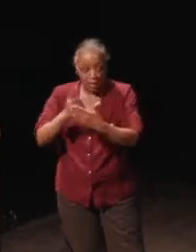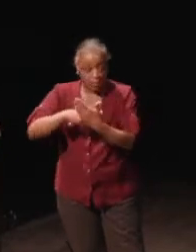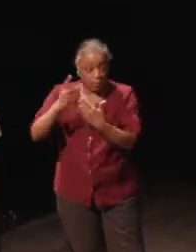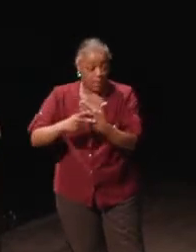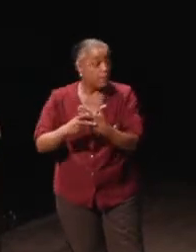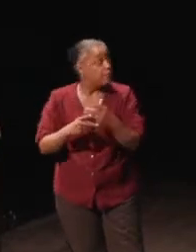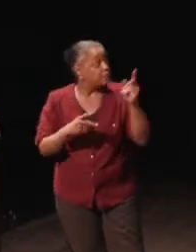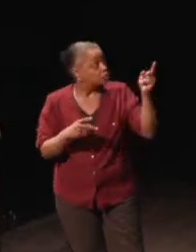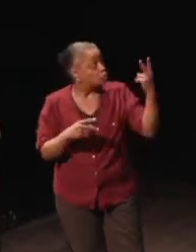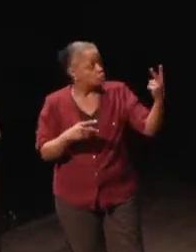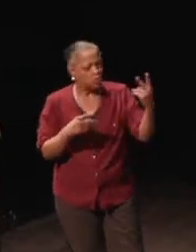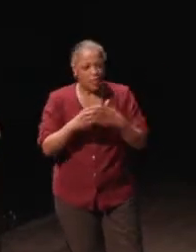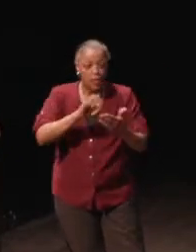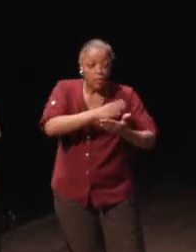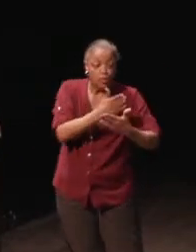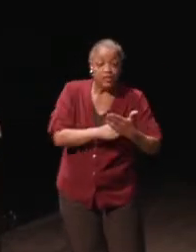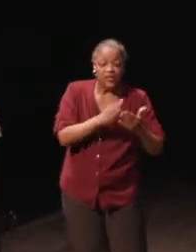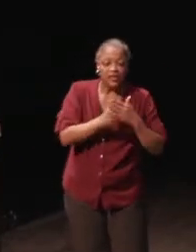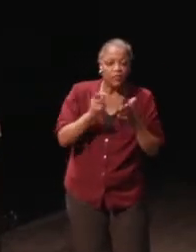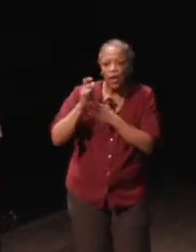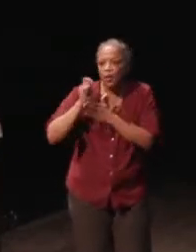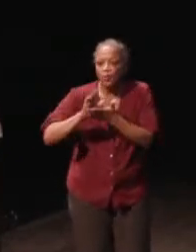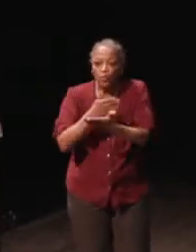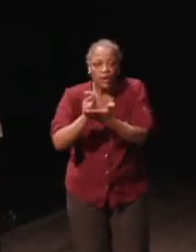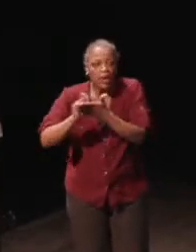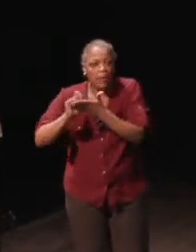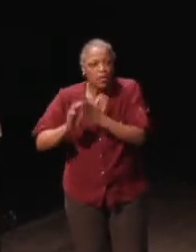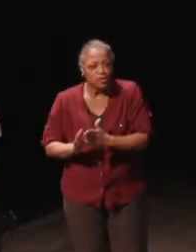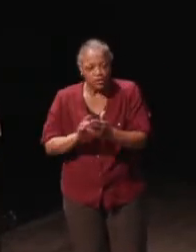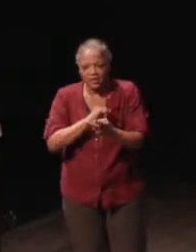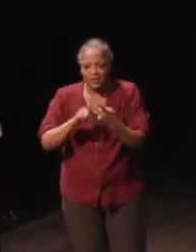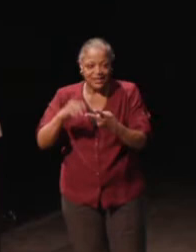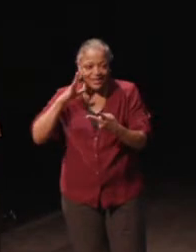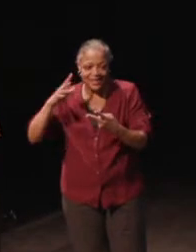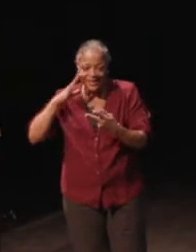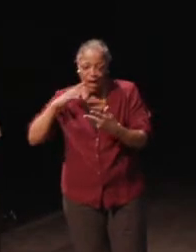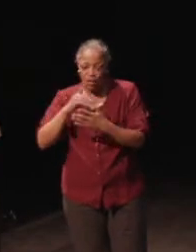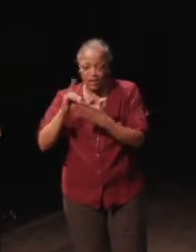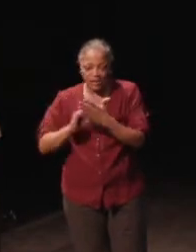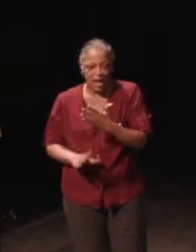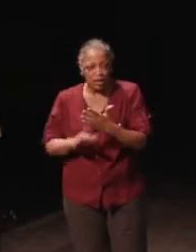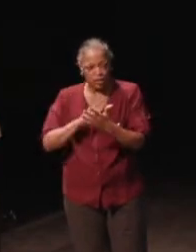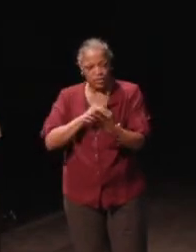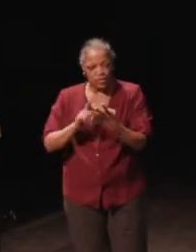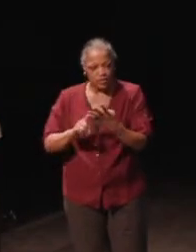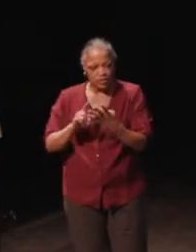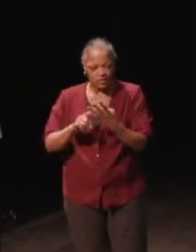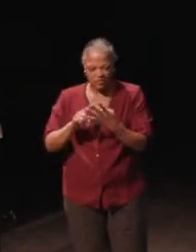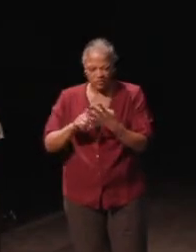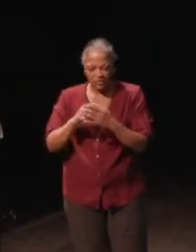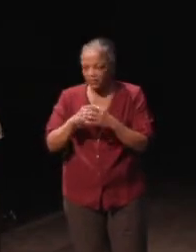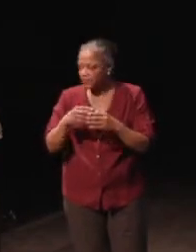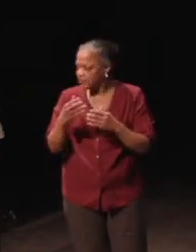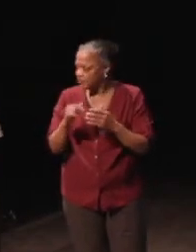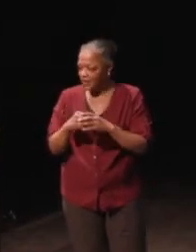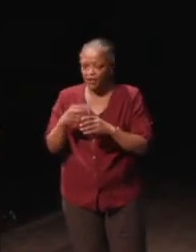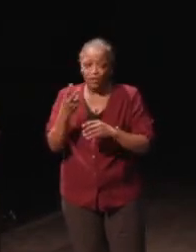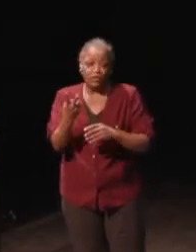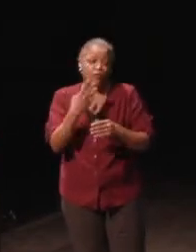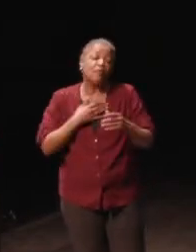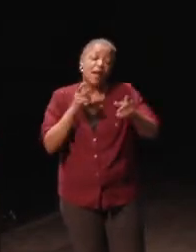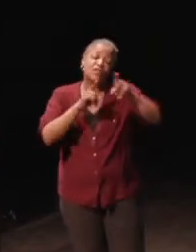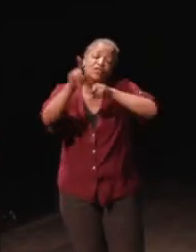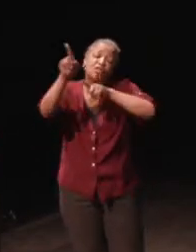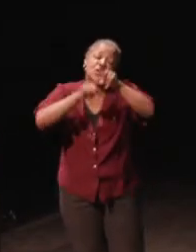program. And so they're musicians, they're composers, they're sound designers, and they're really two of my